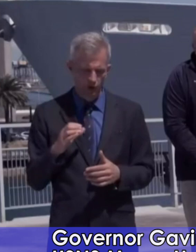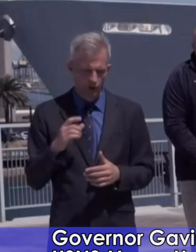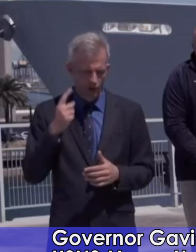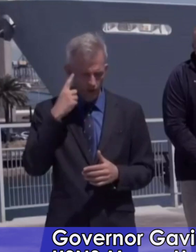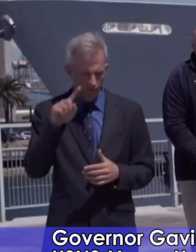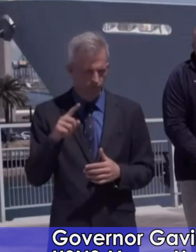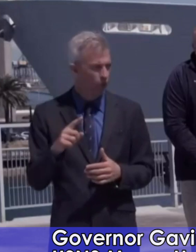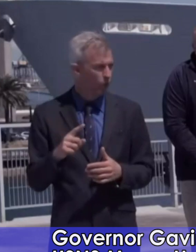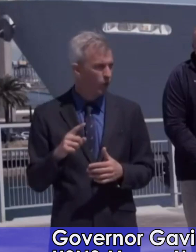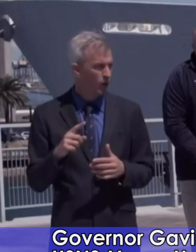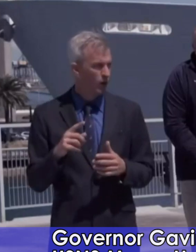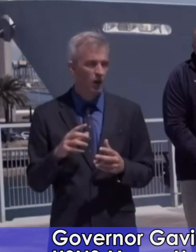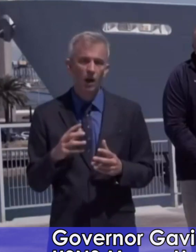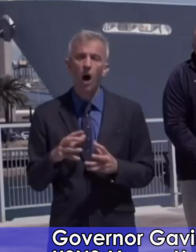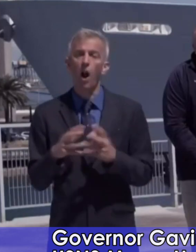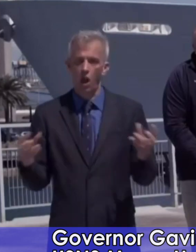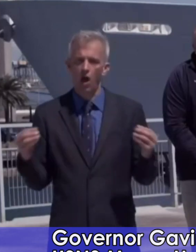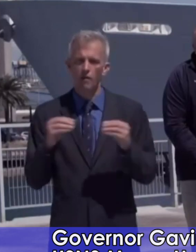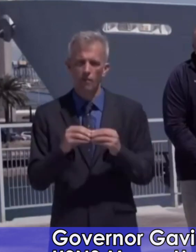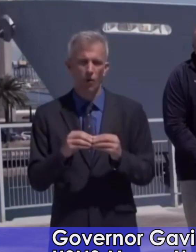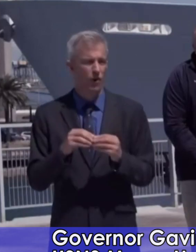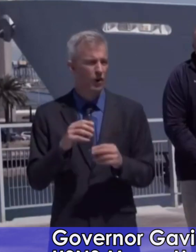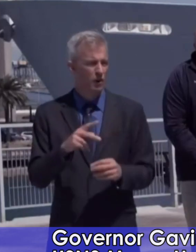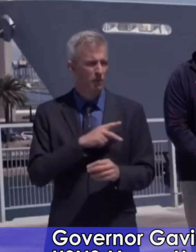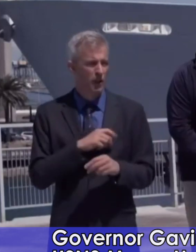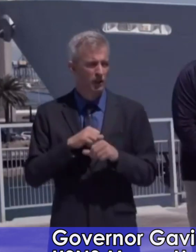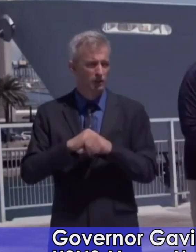for substantially more PPE.